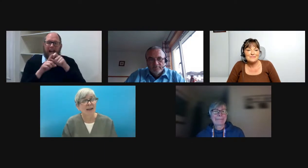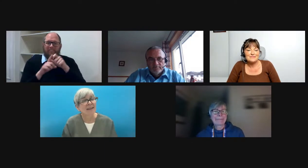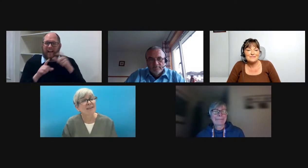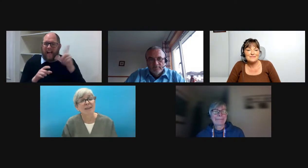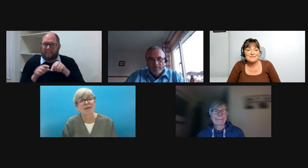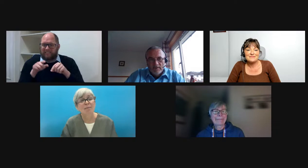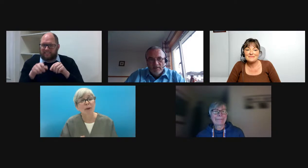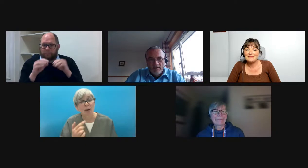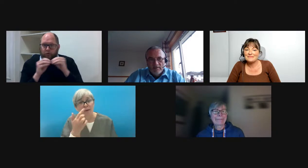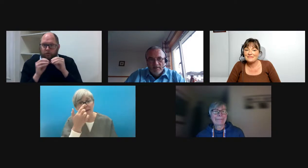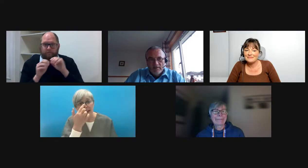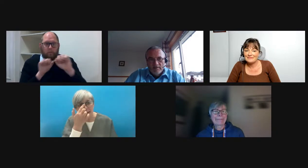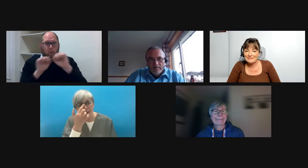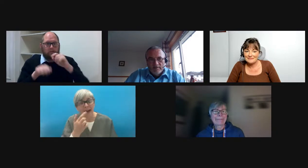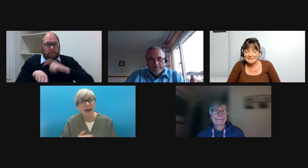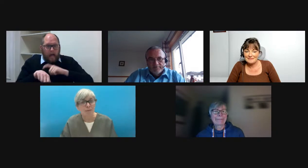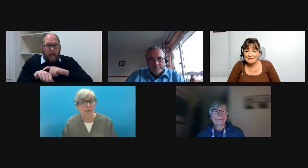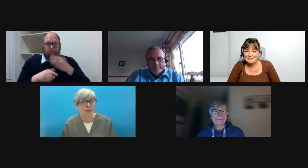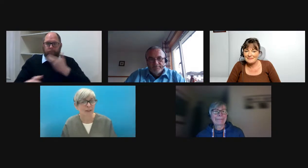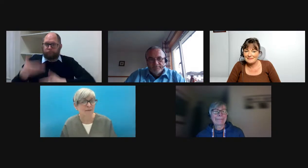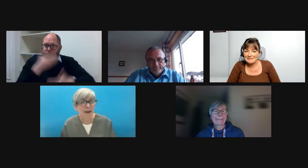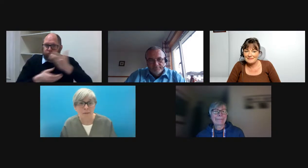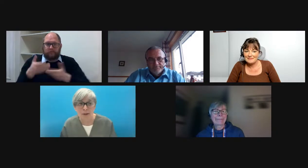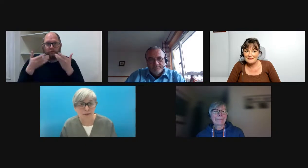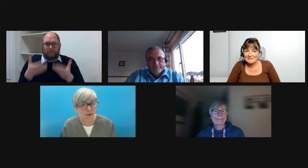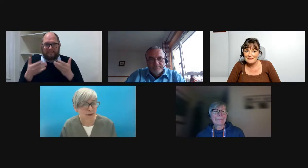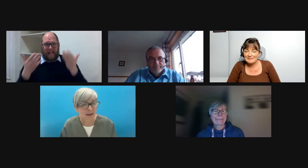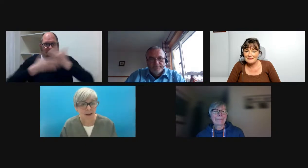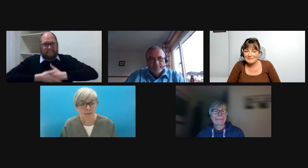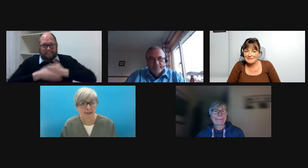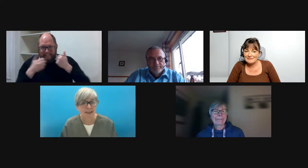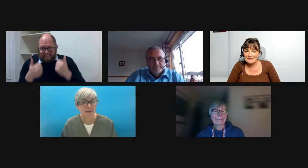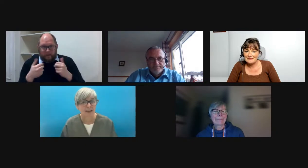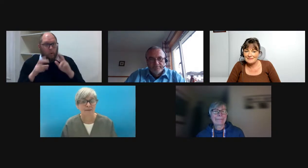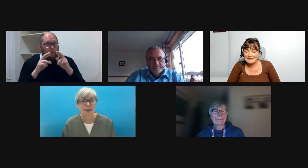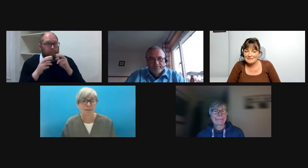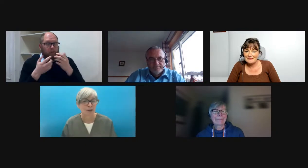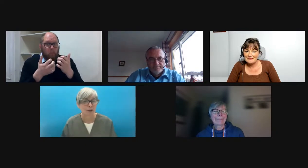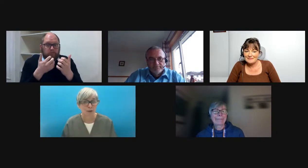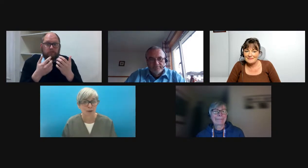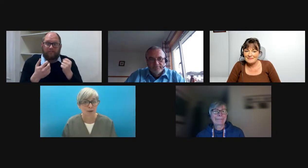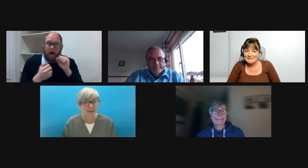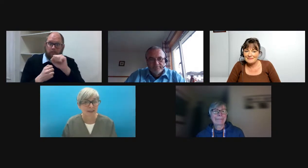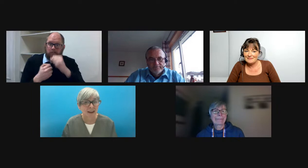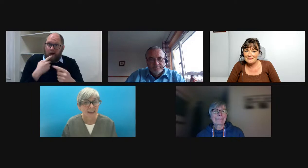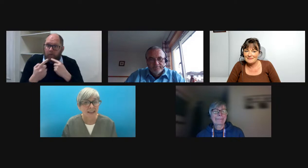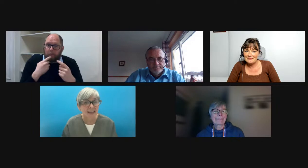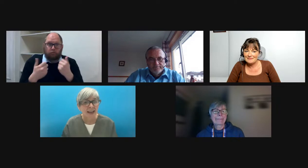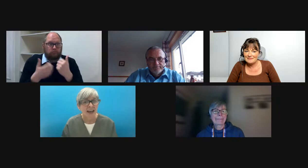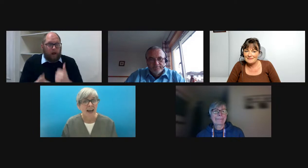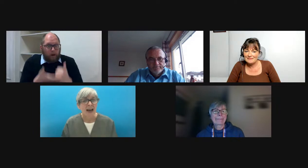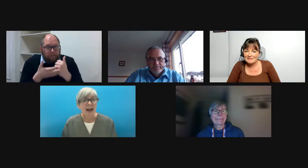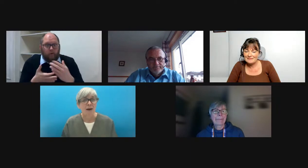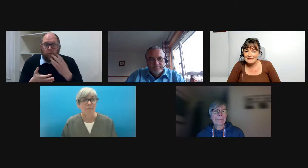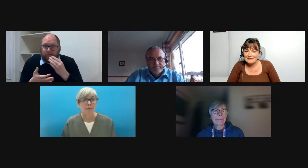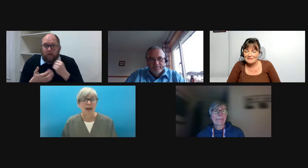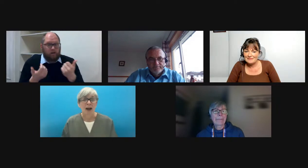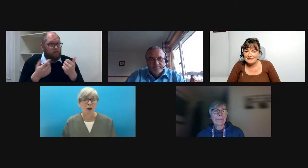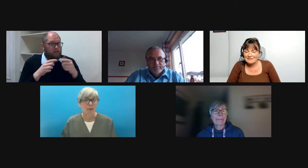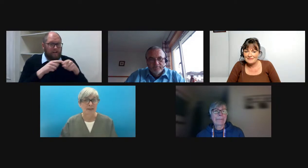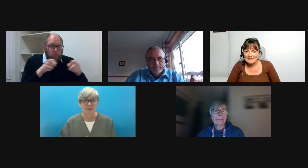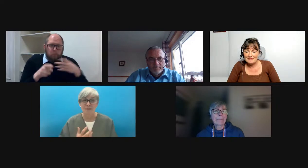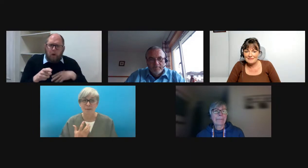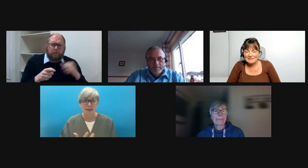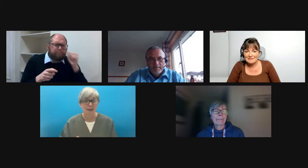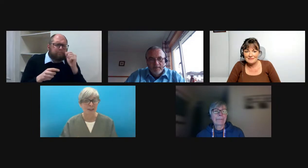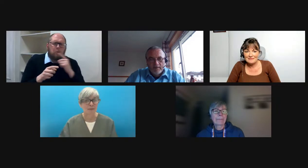Thank you. I'd like to thank you both, Davie and Brigitte, very much for your time this evening, for coming to talk to us tonight. I